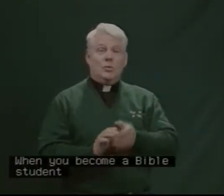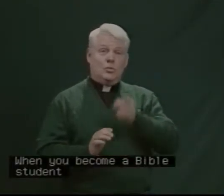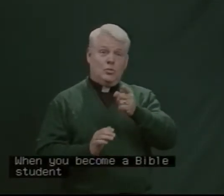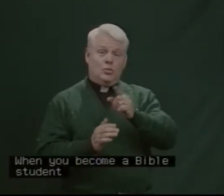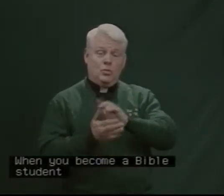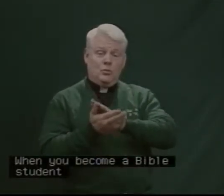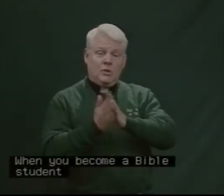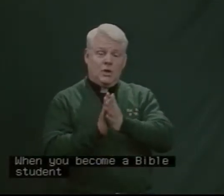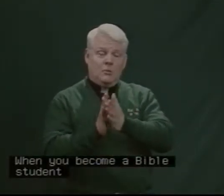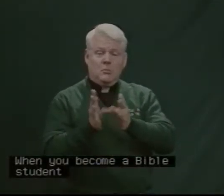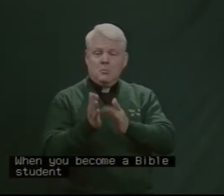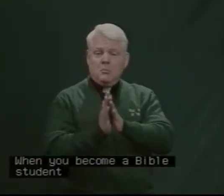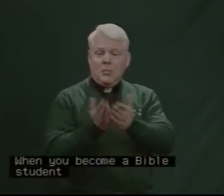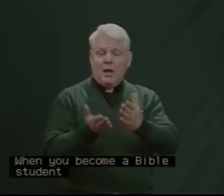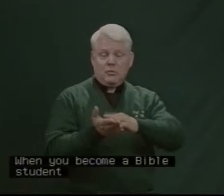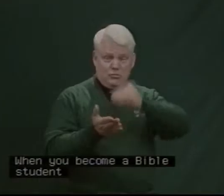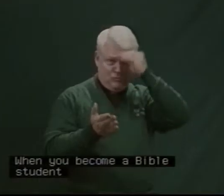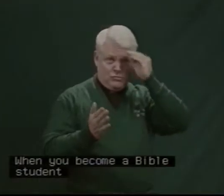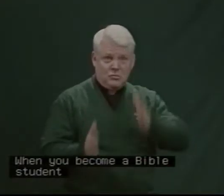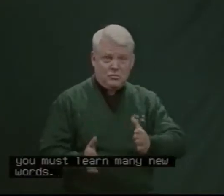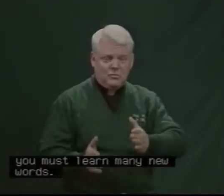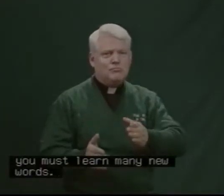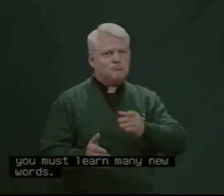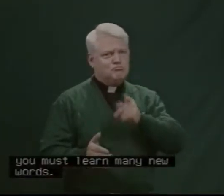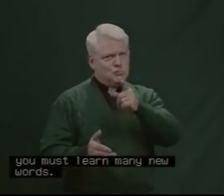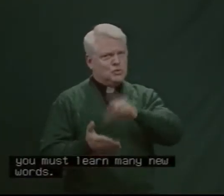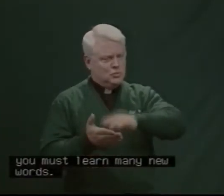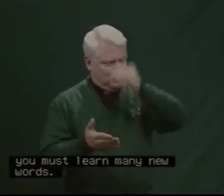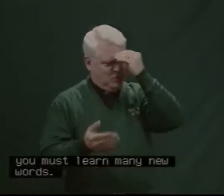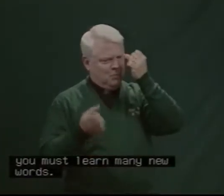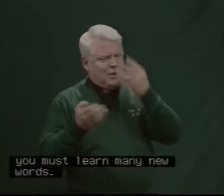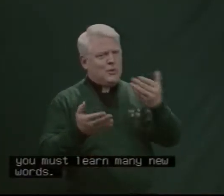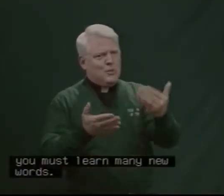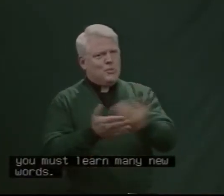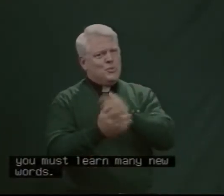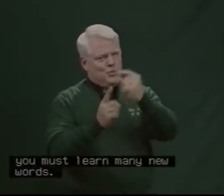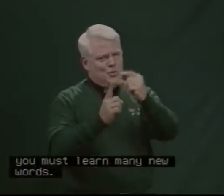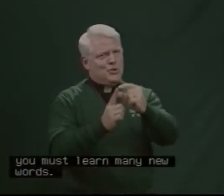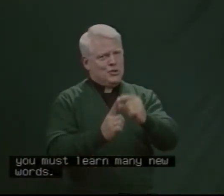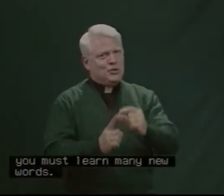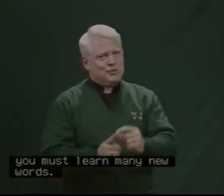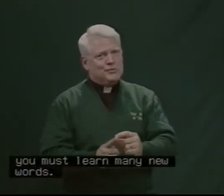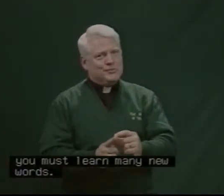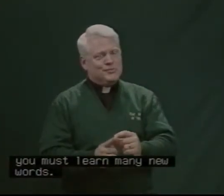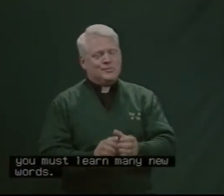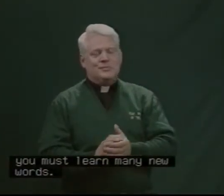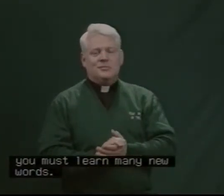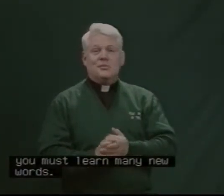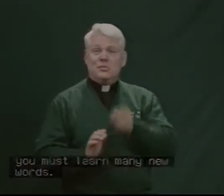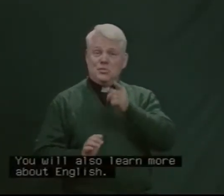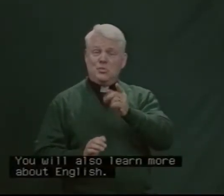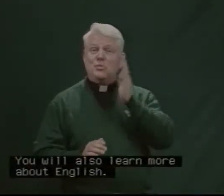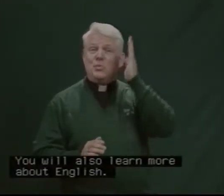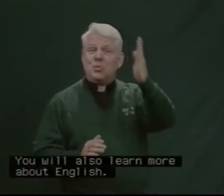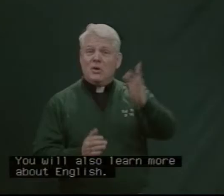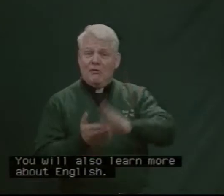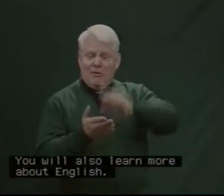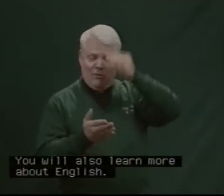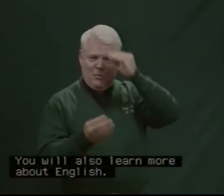When you become a Bible student, You must learn many new words. You will